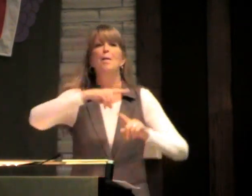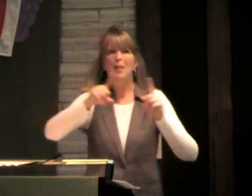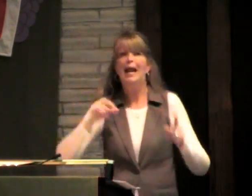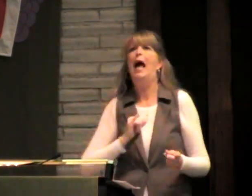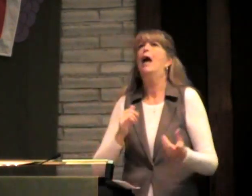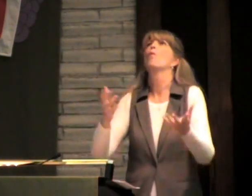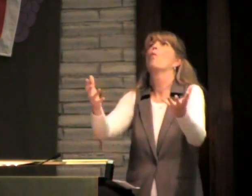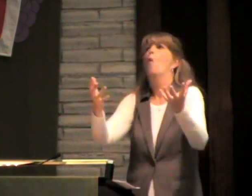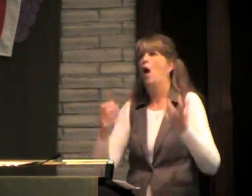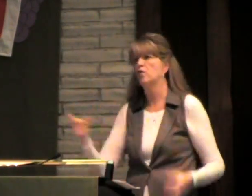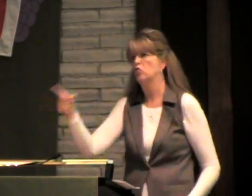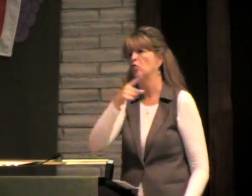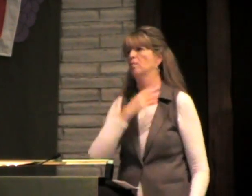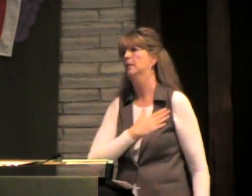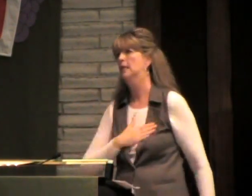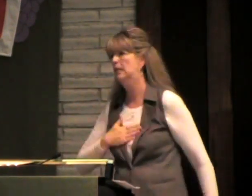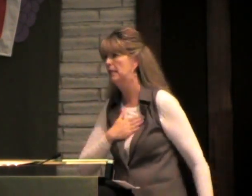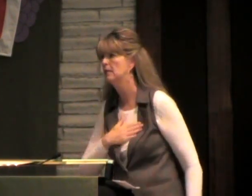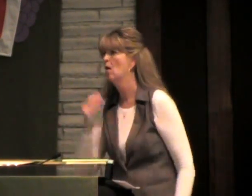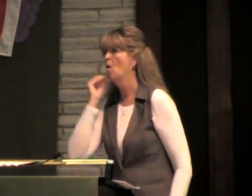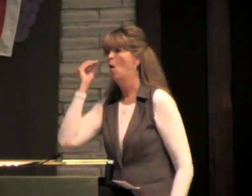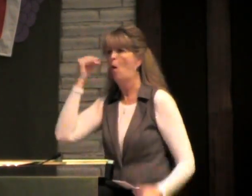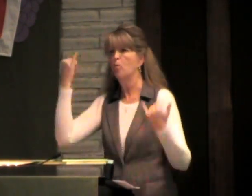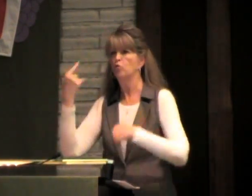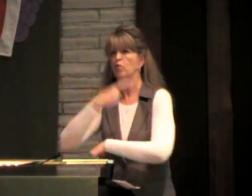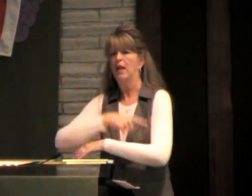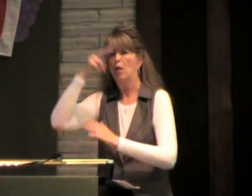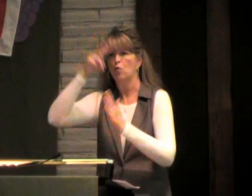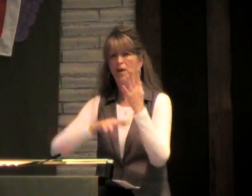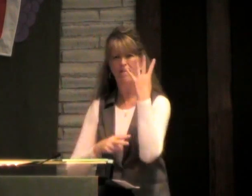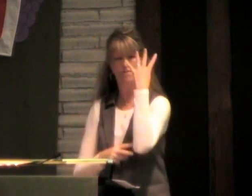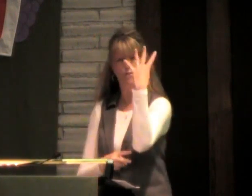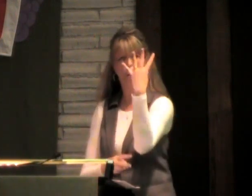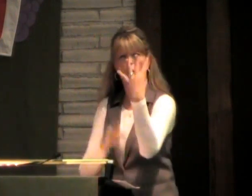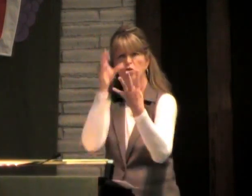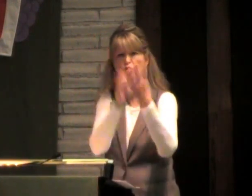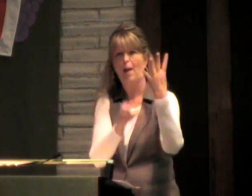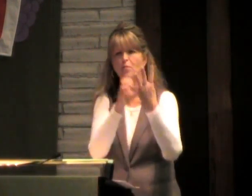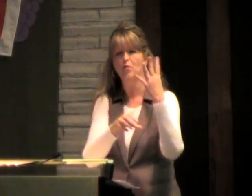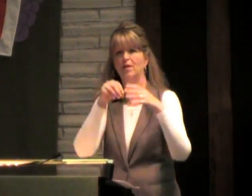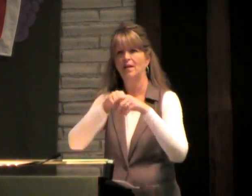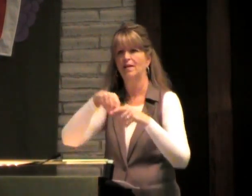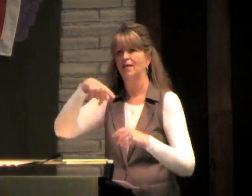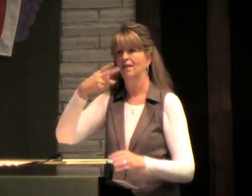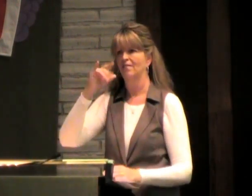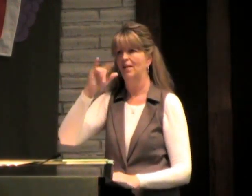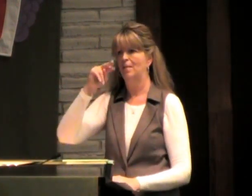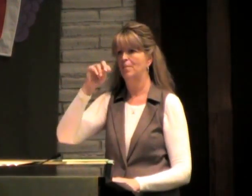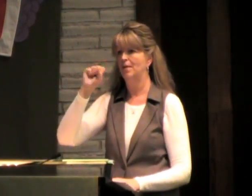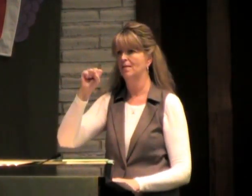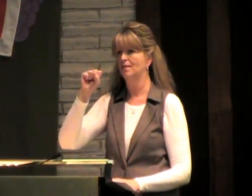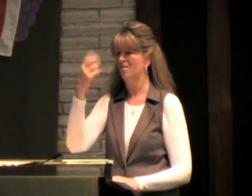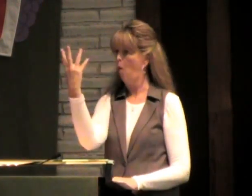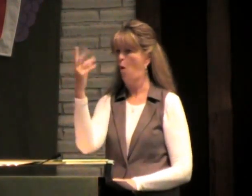not, but I really, truly want you please to go home today and read chapter 4 of